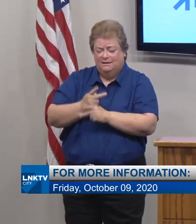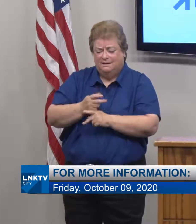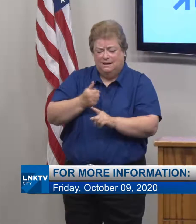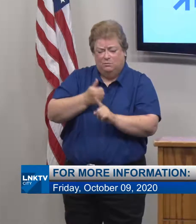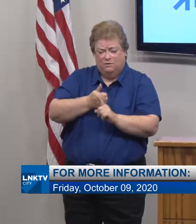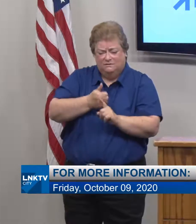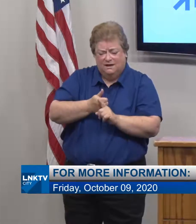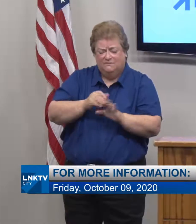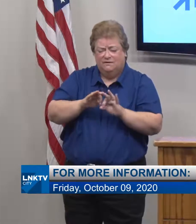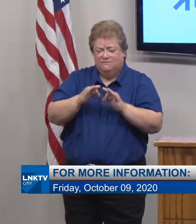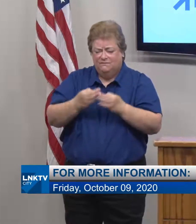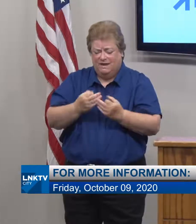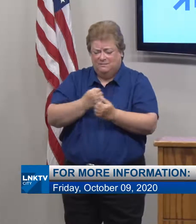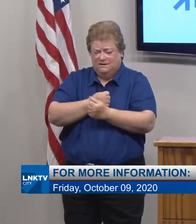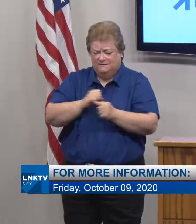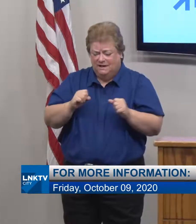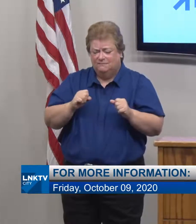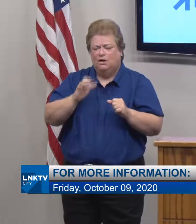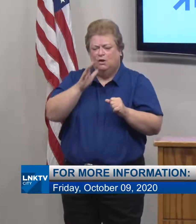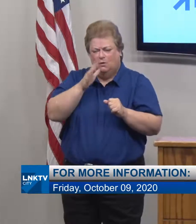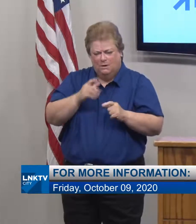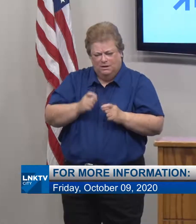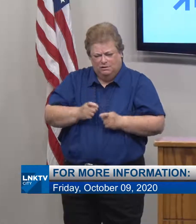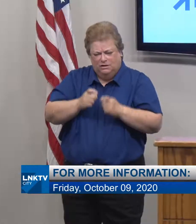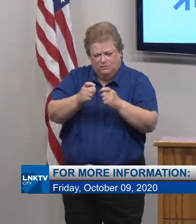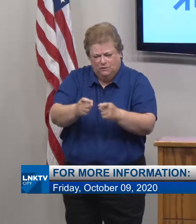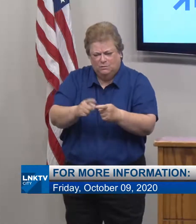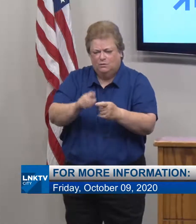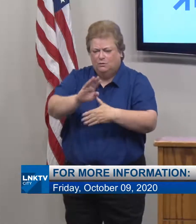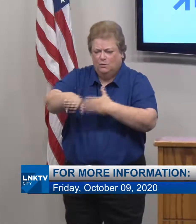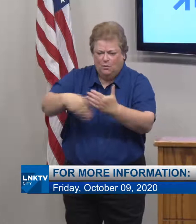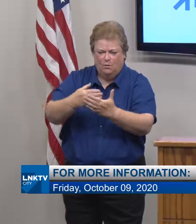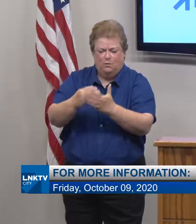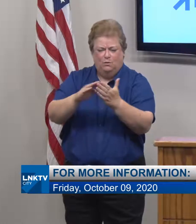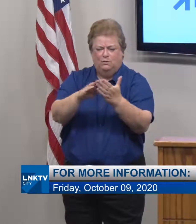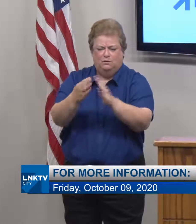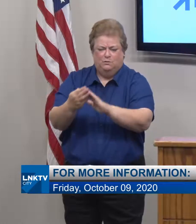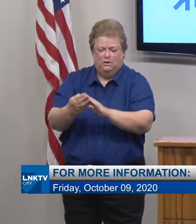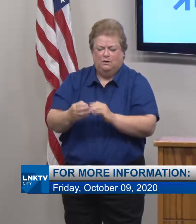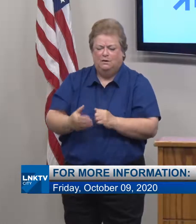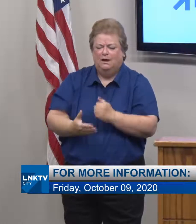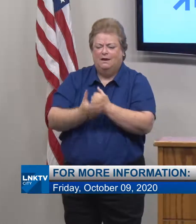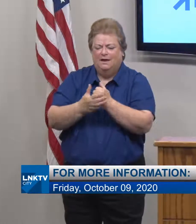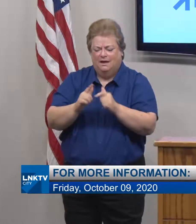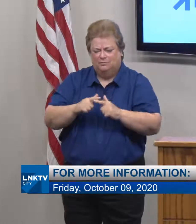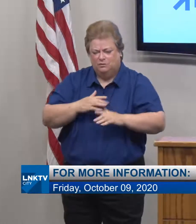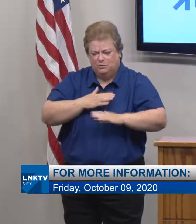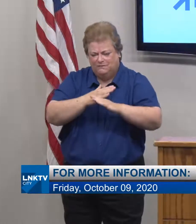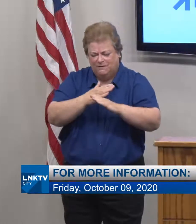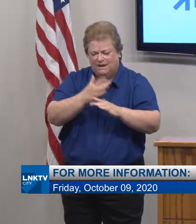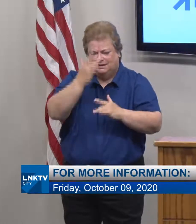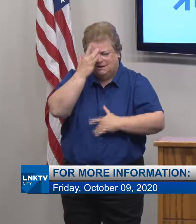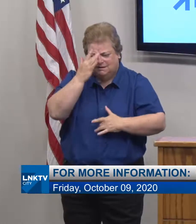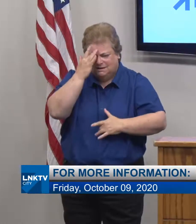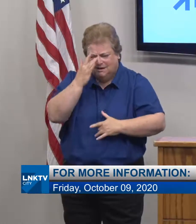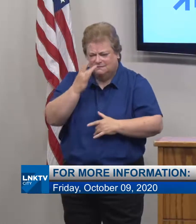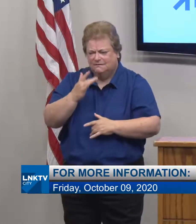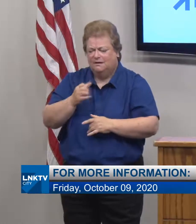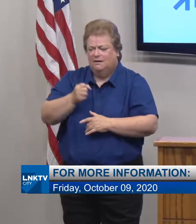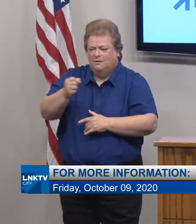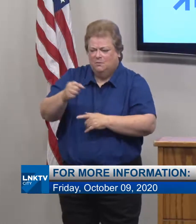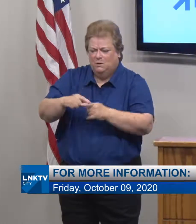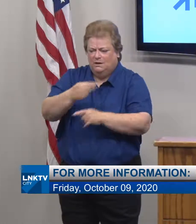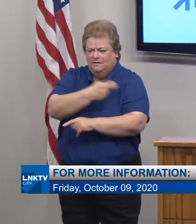safe, you contribute to the overall health of our community. You help to prevent illness, hospitalizations, and